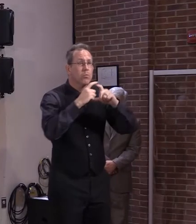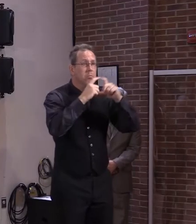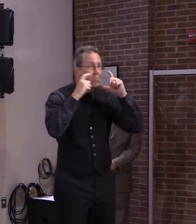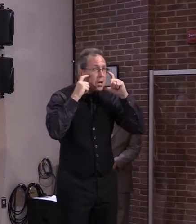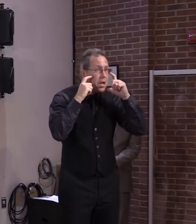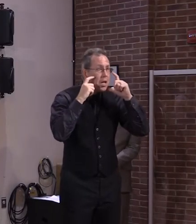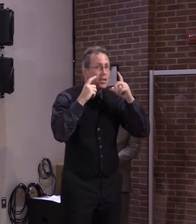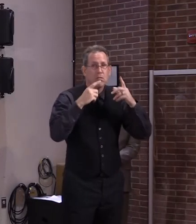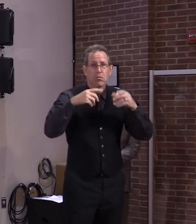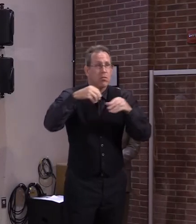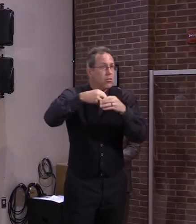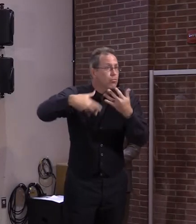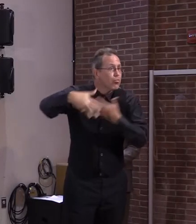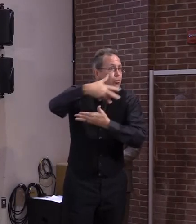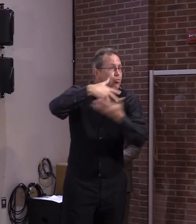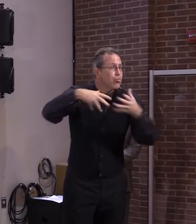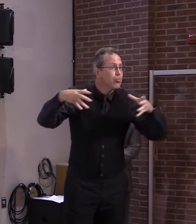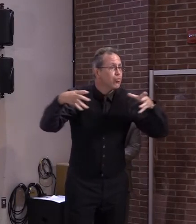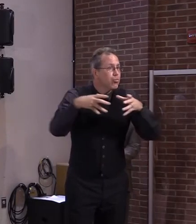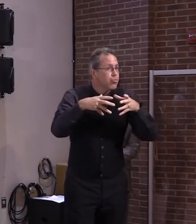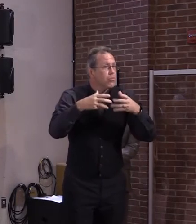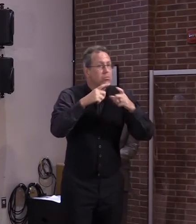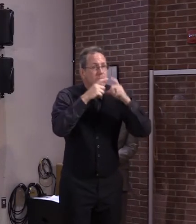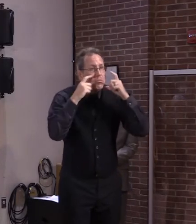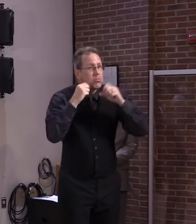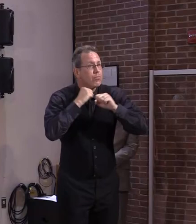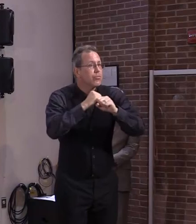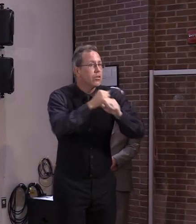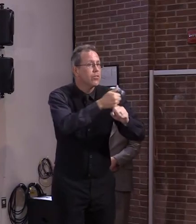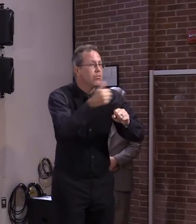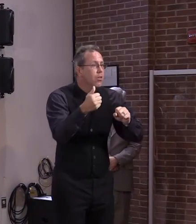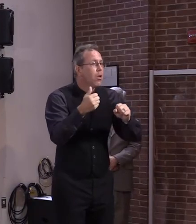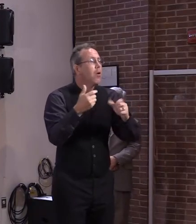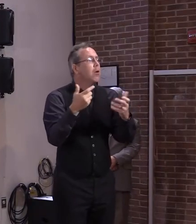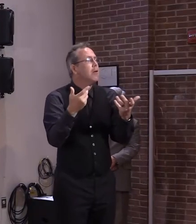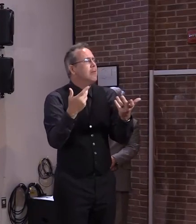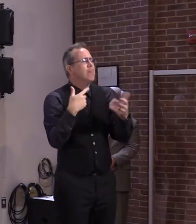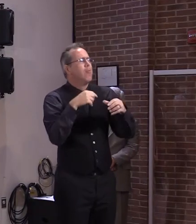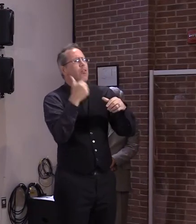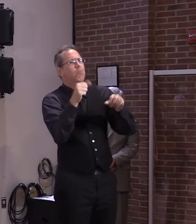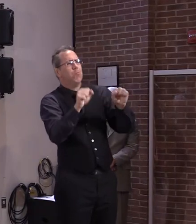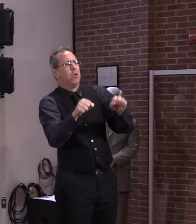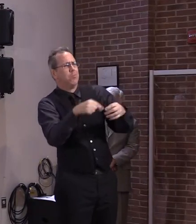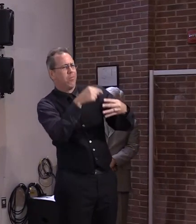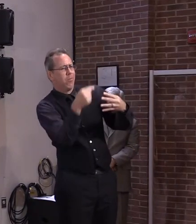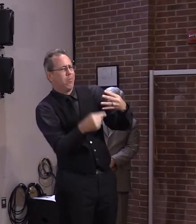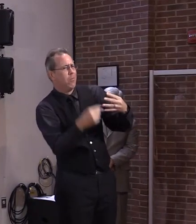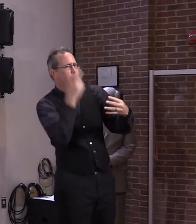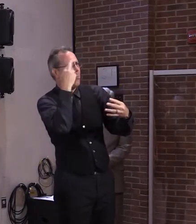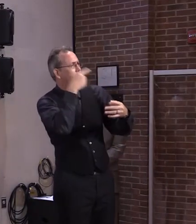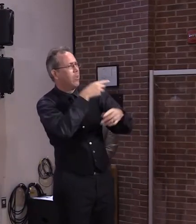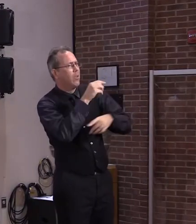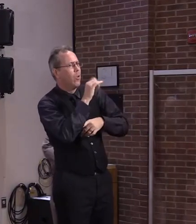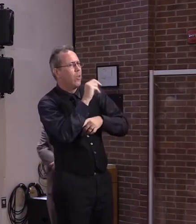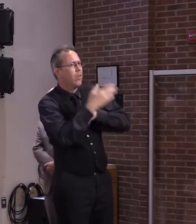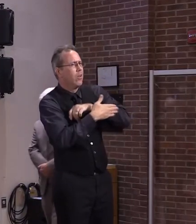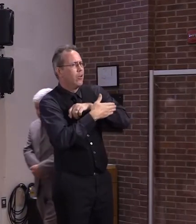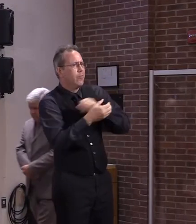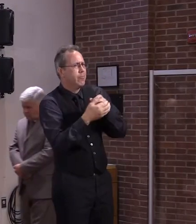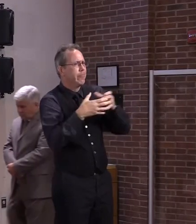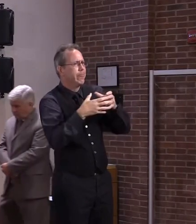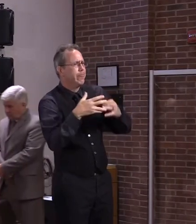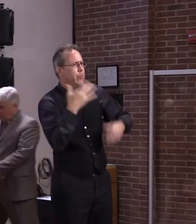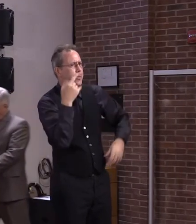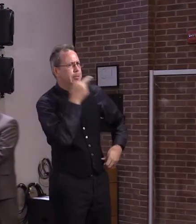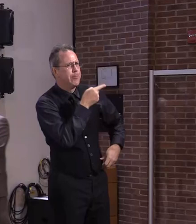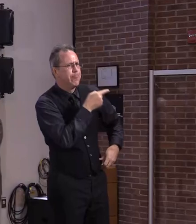specifically use of masking in indoor settings, whether by vaccinated or unvaccinated people. We don't have a rate for